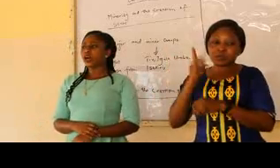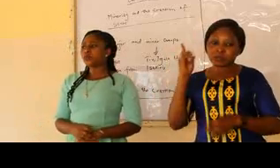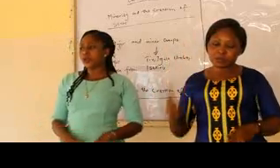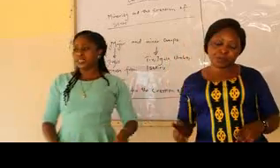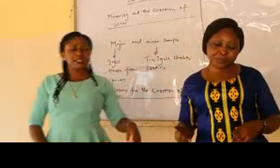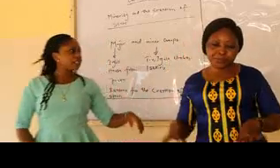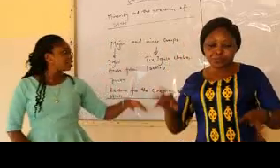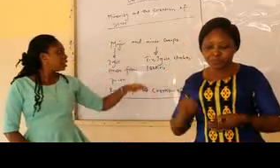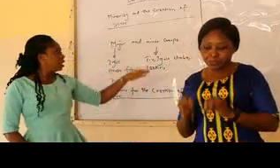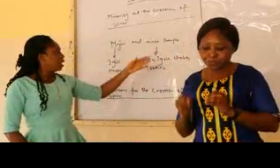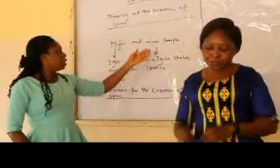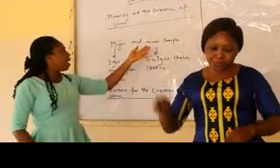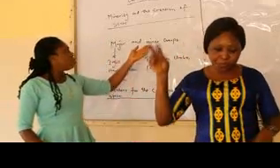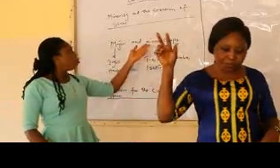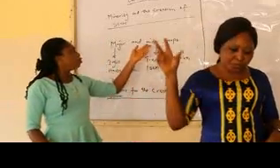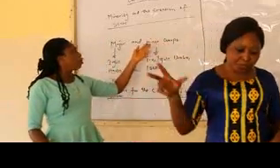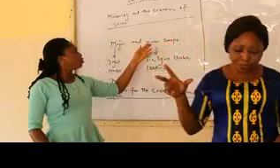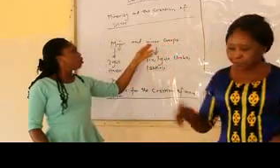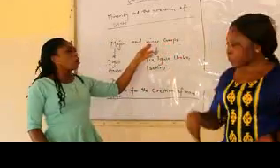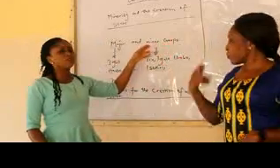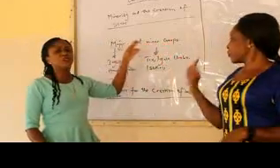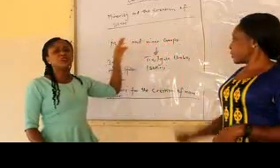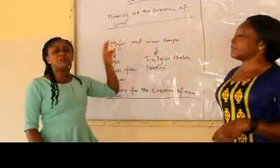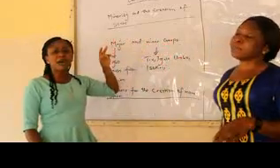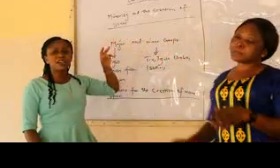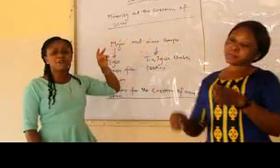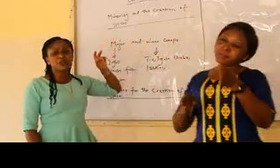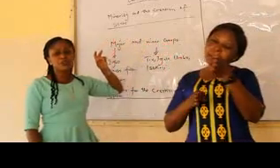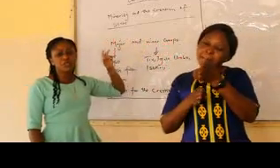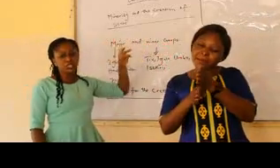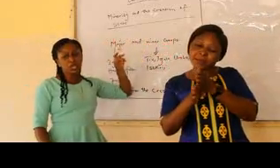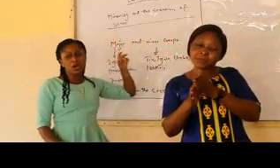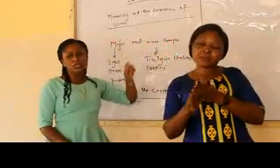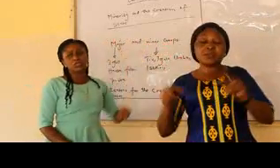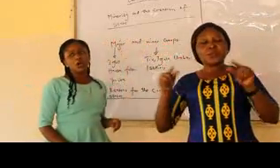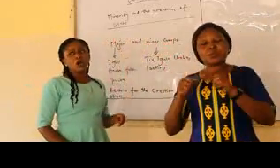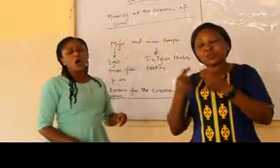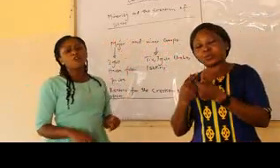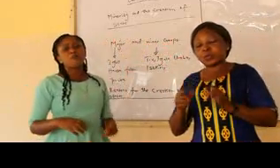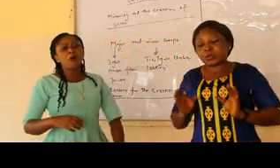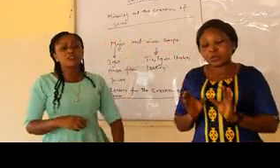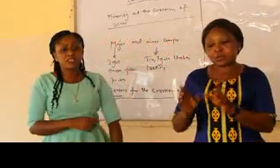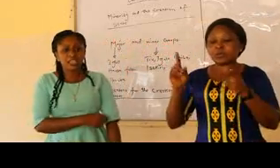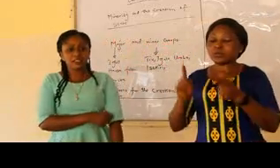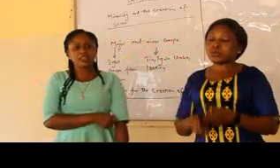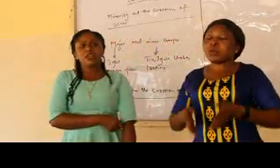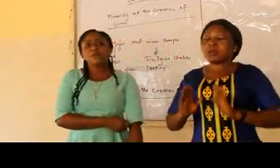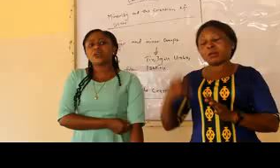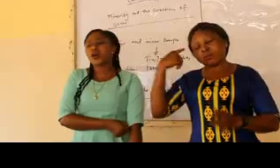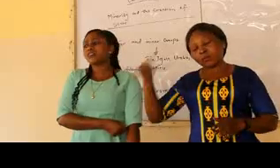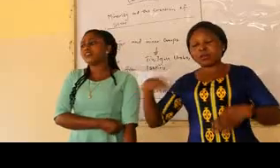Then the third point, the minor groups also continue demanding for the creation of more